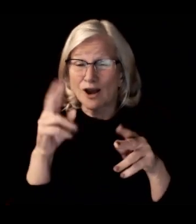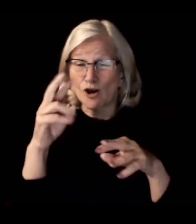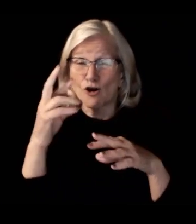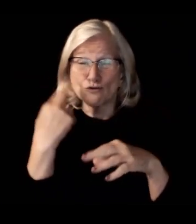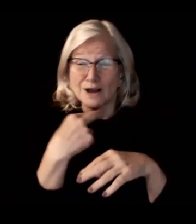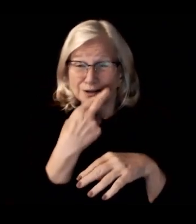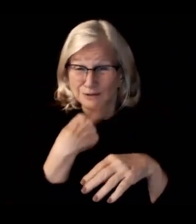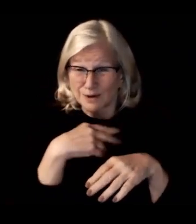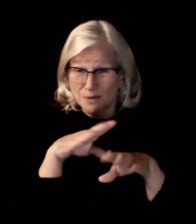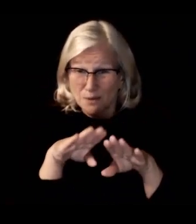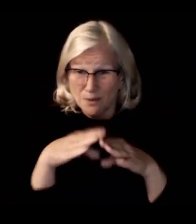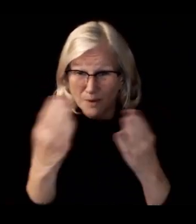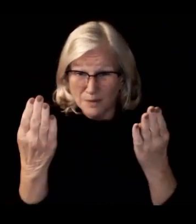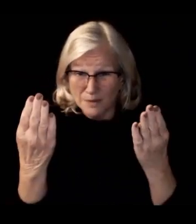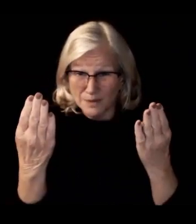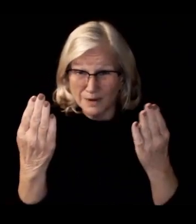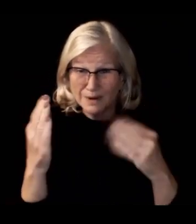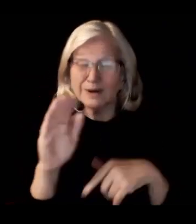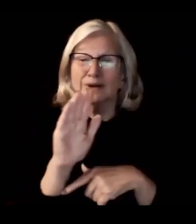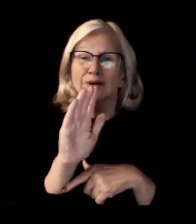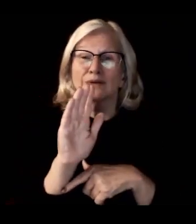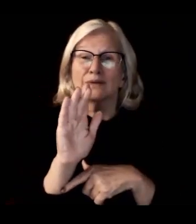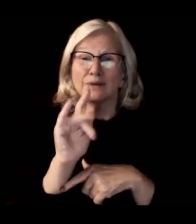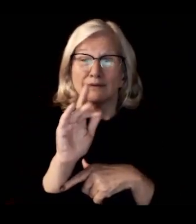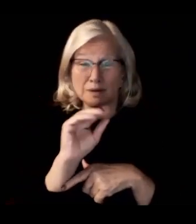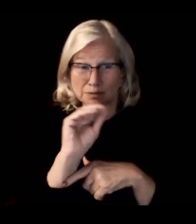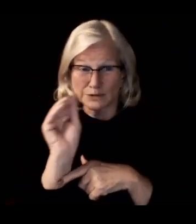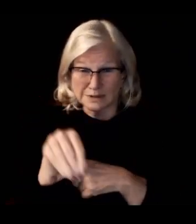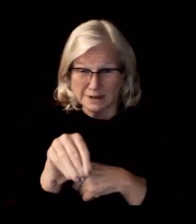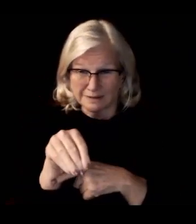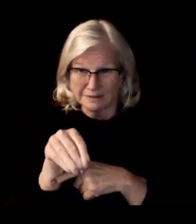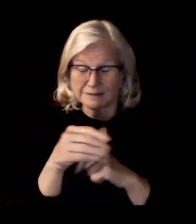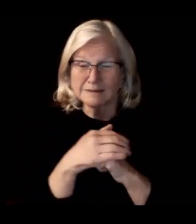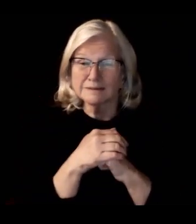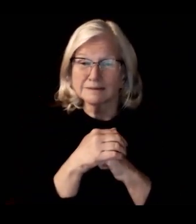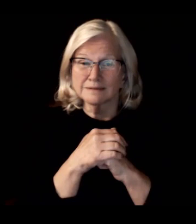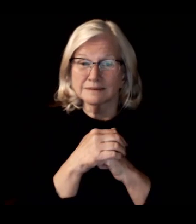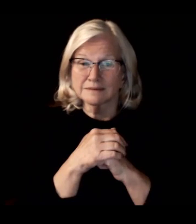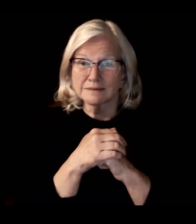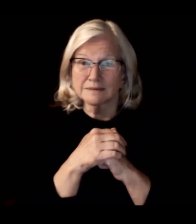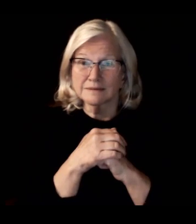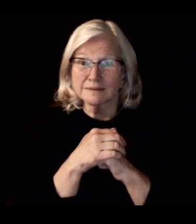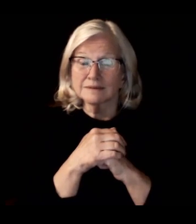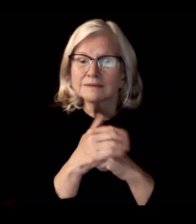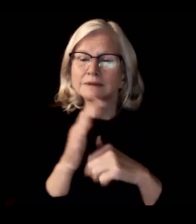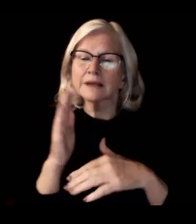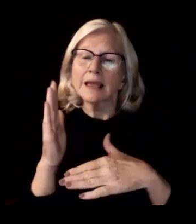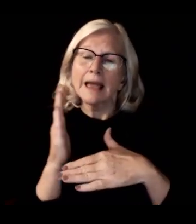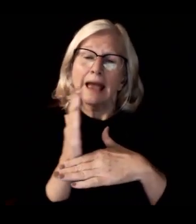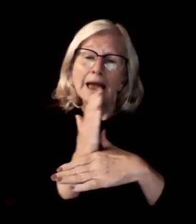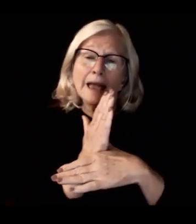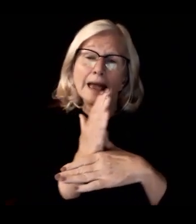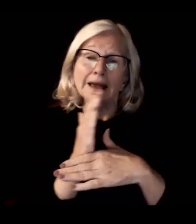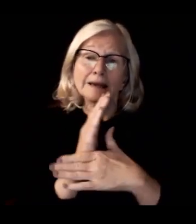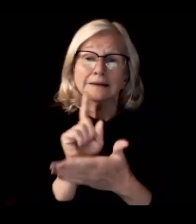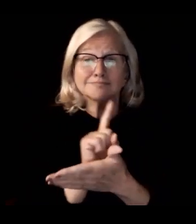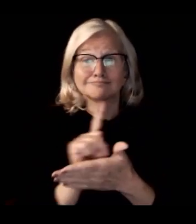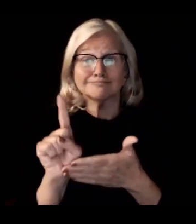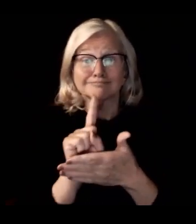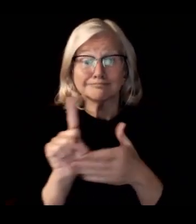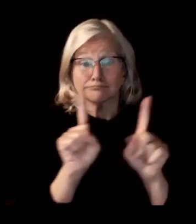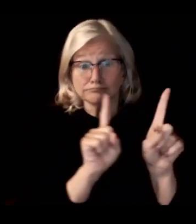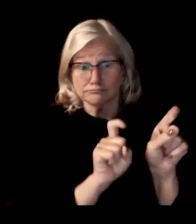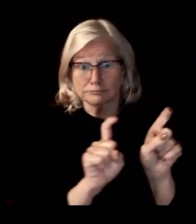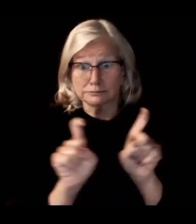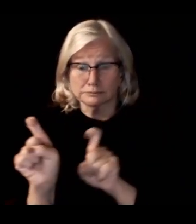testing is 5.7% compared to 6.4% the day before and 8.2% the week